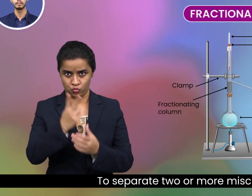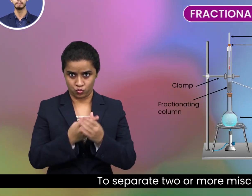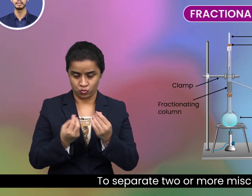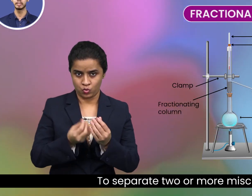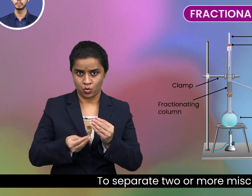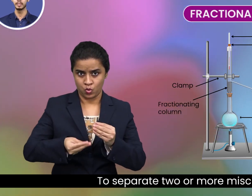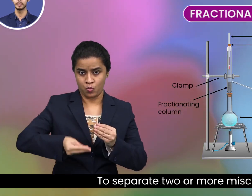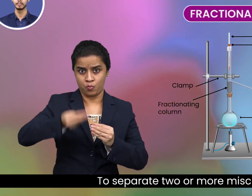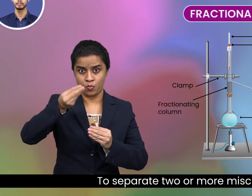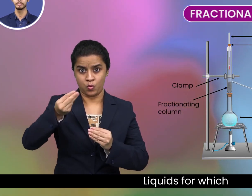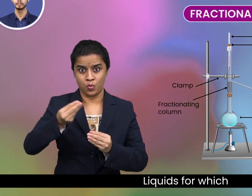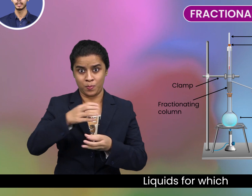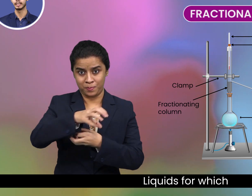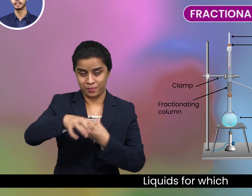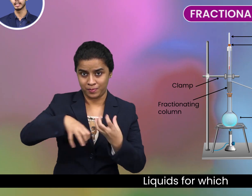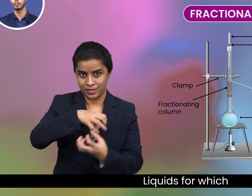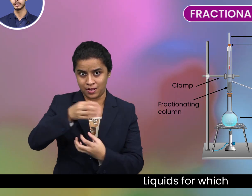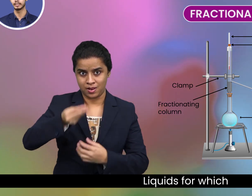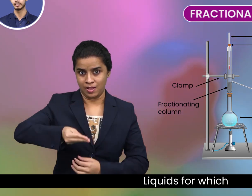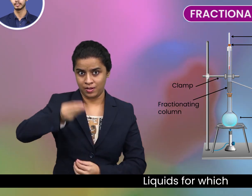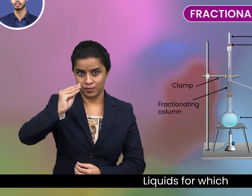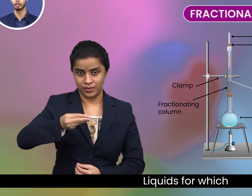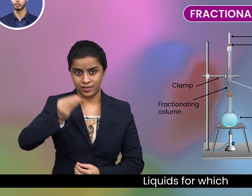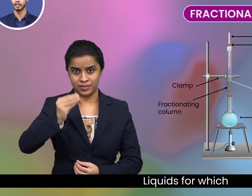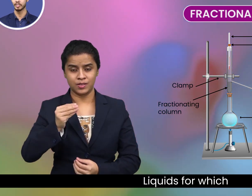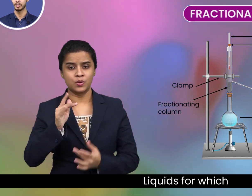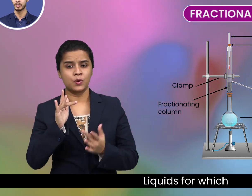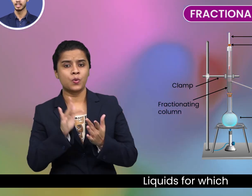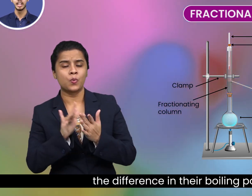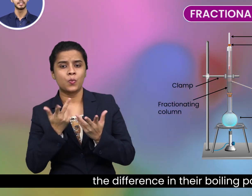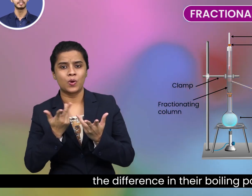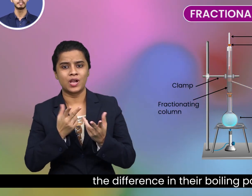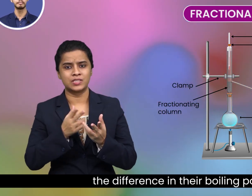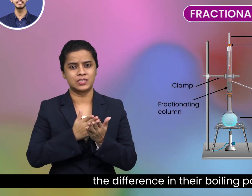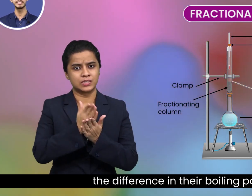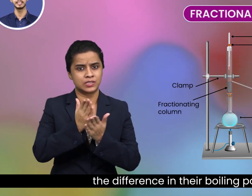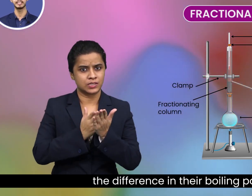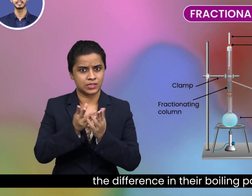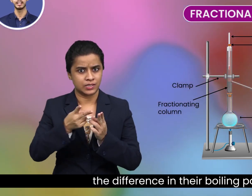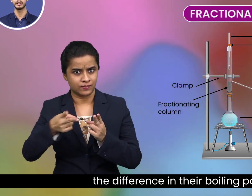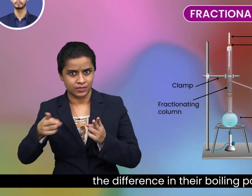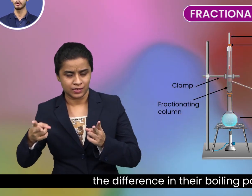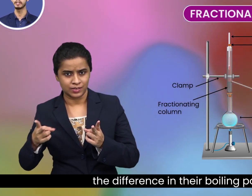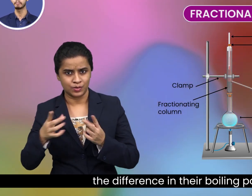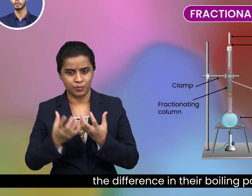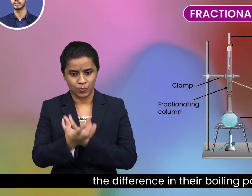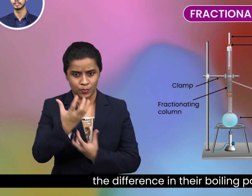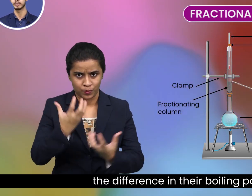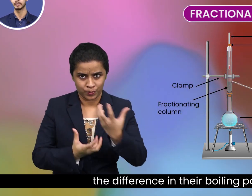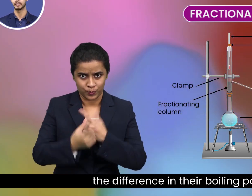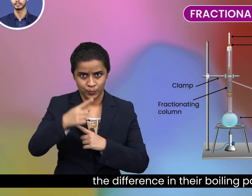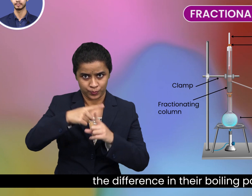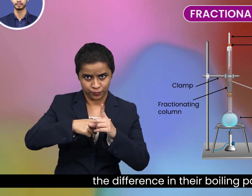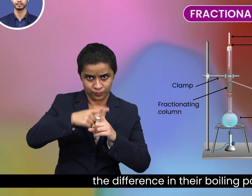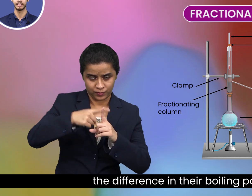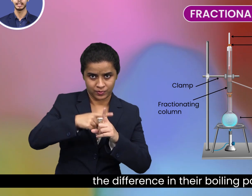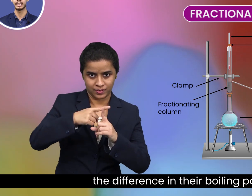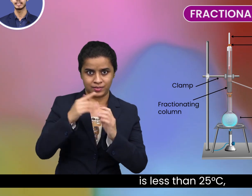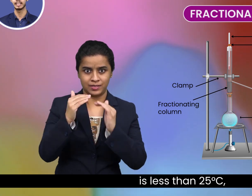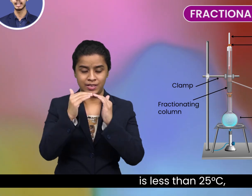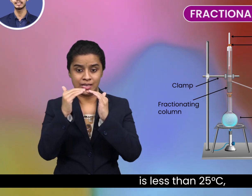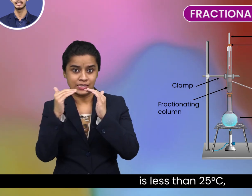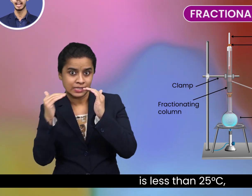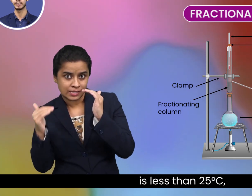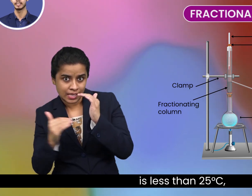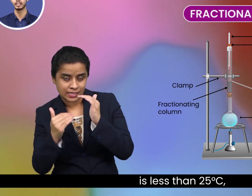more miscible liquids for which the difference in their boiling points